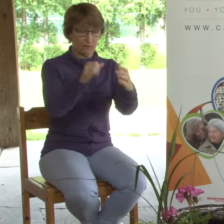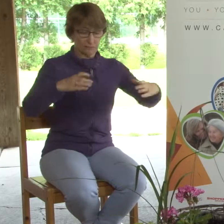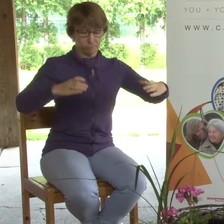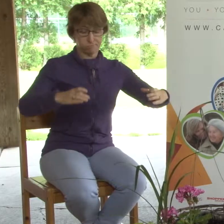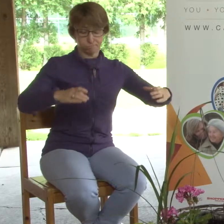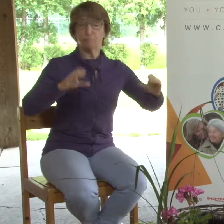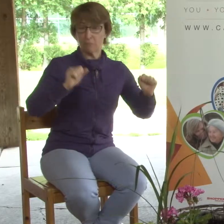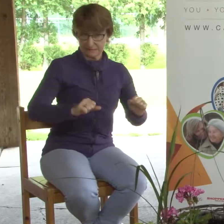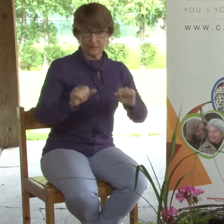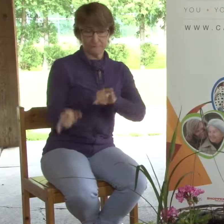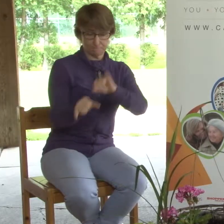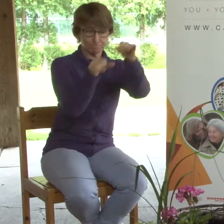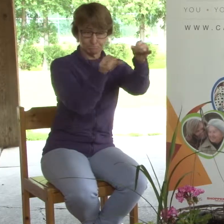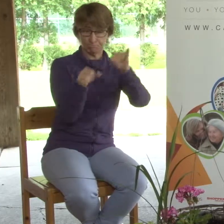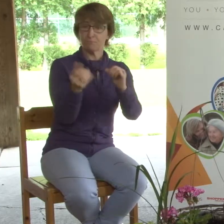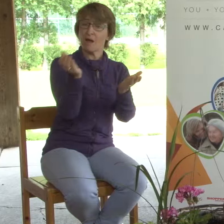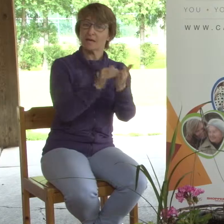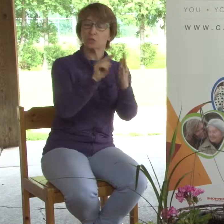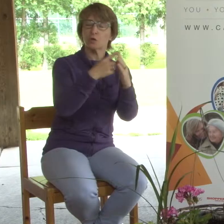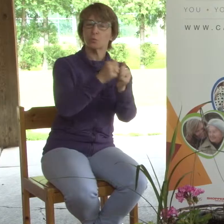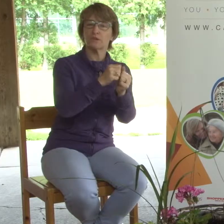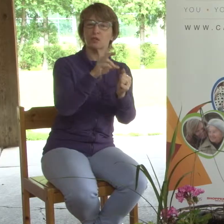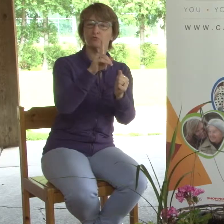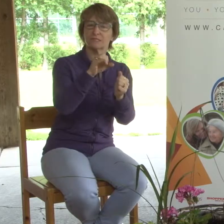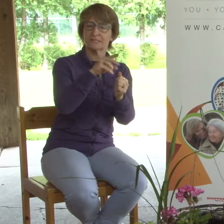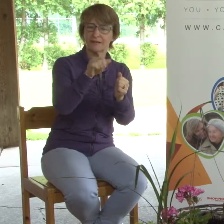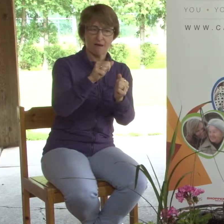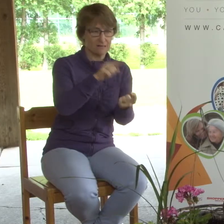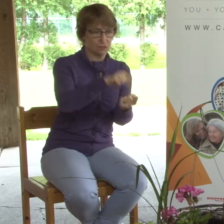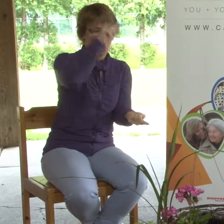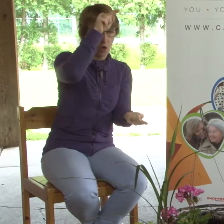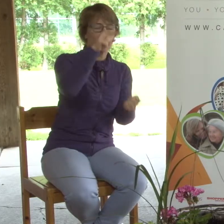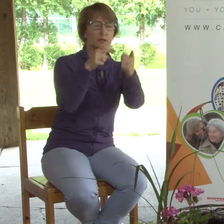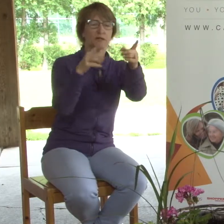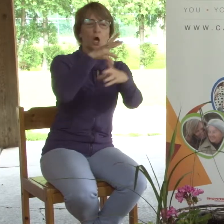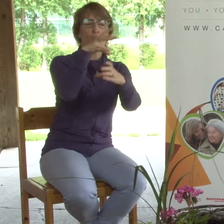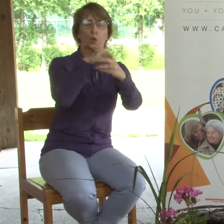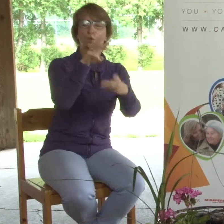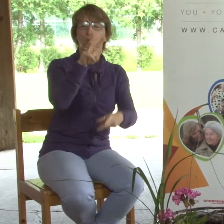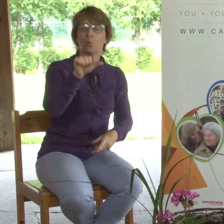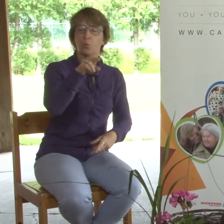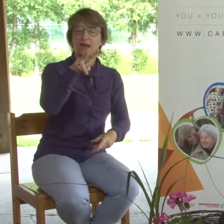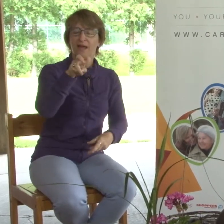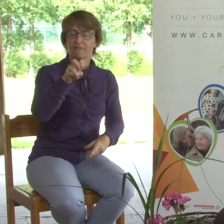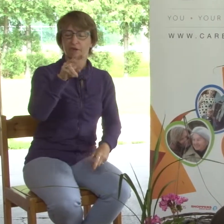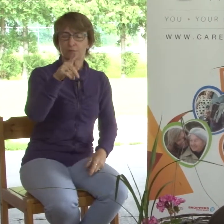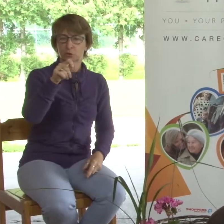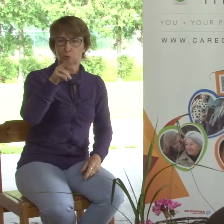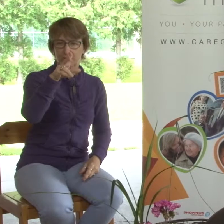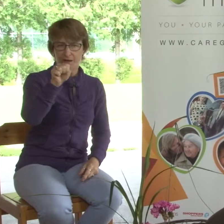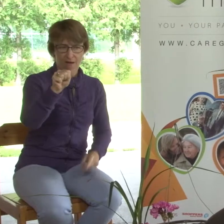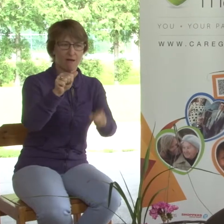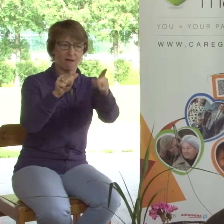planter. Again, it started with a Dracaena. This has a wave petunia in it. And a wave petunia